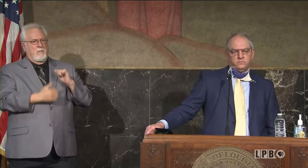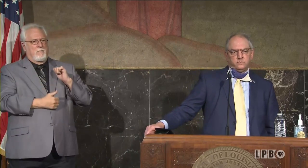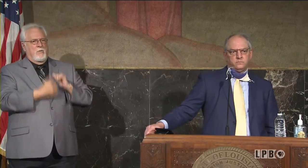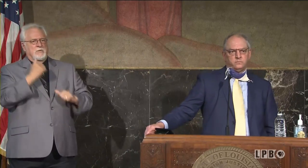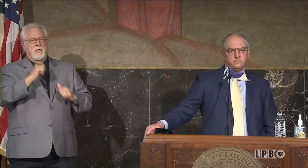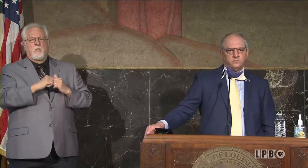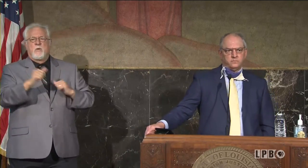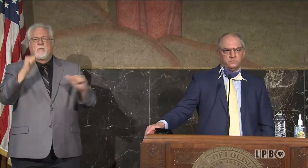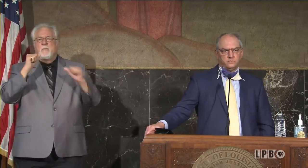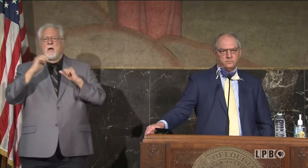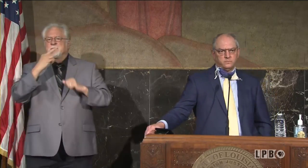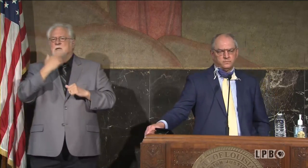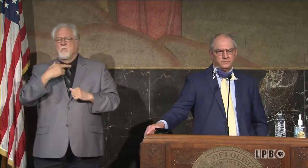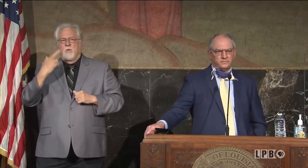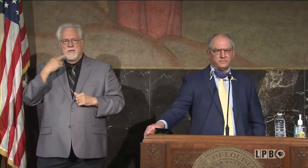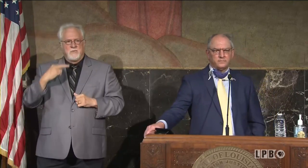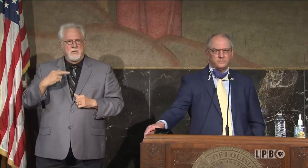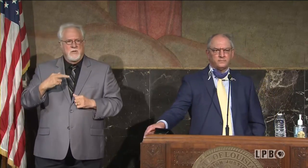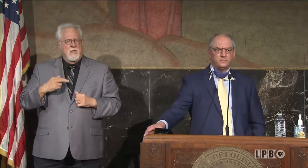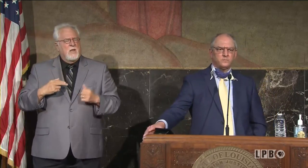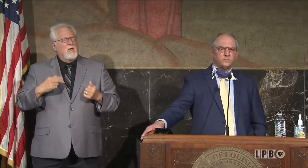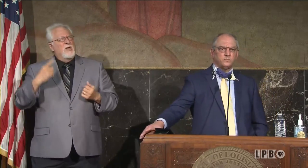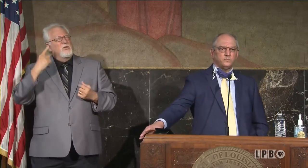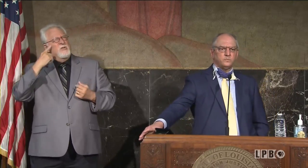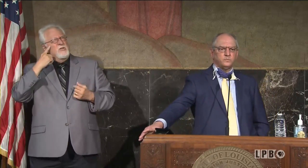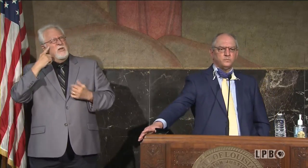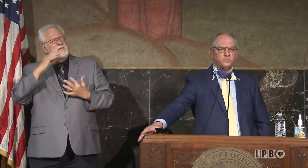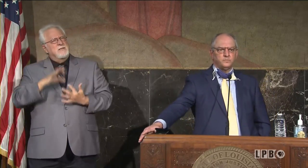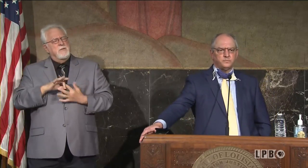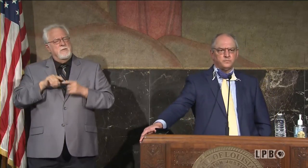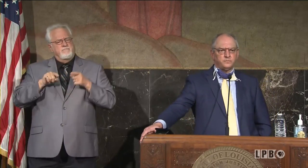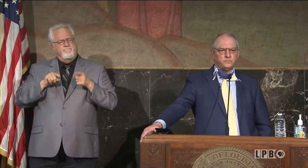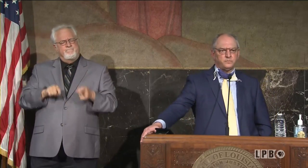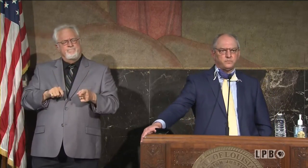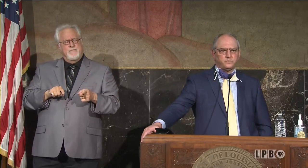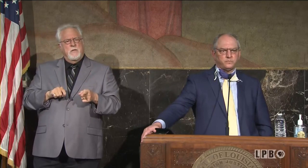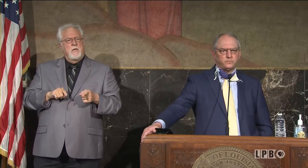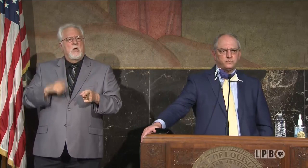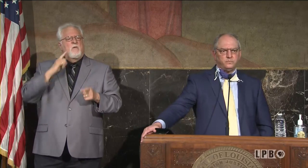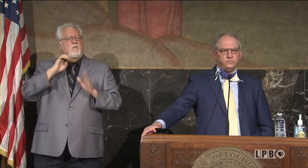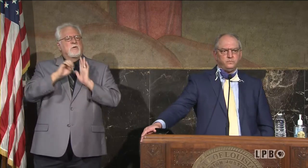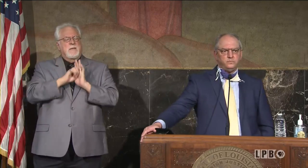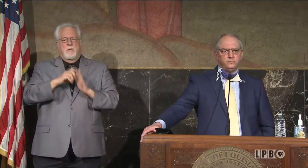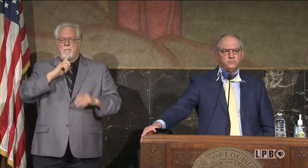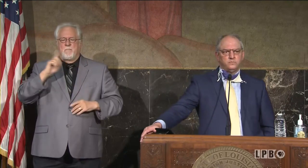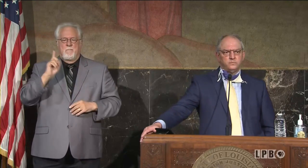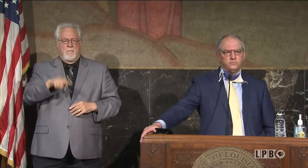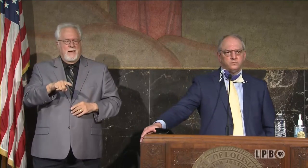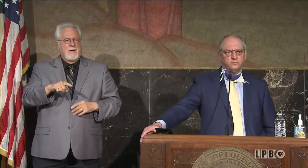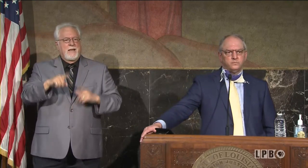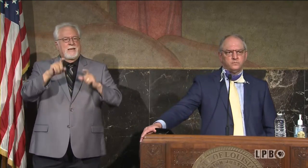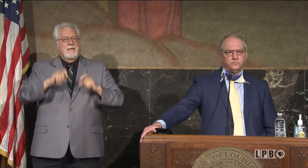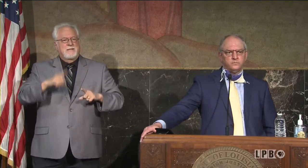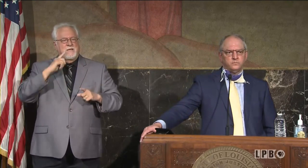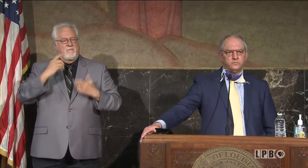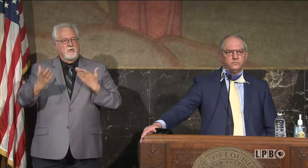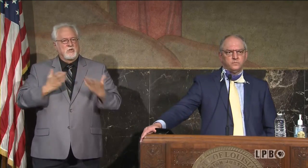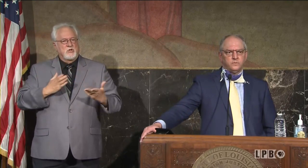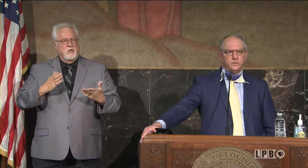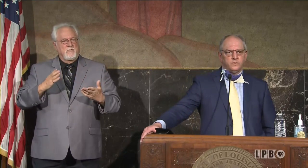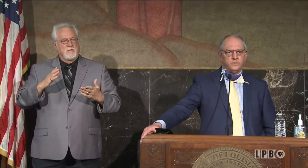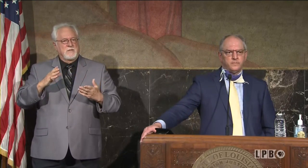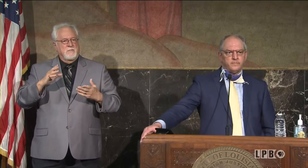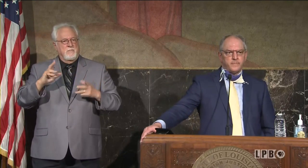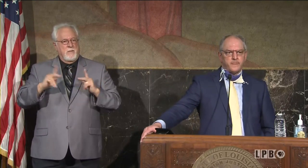in bars and restaurants. Have you given any special consideration to that? For example, like mandating testing for service industry